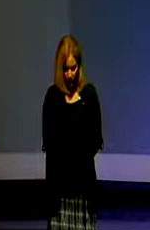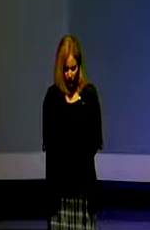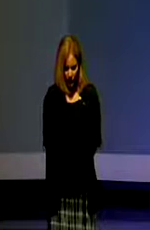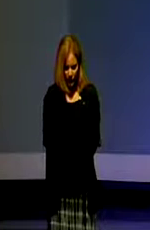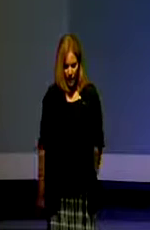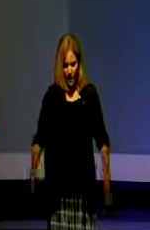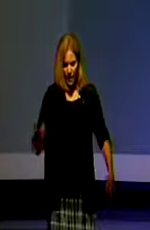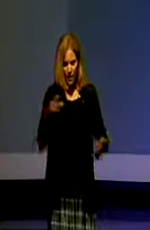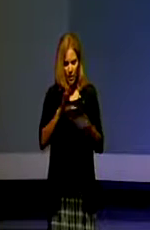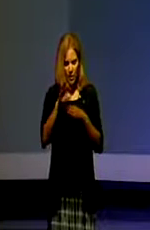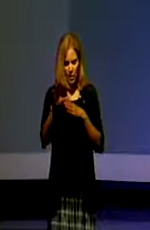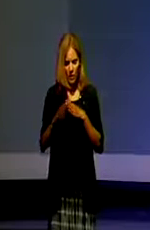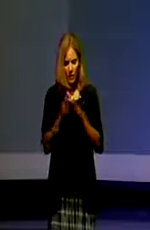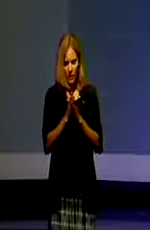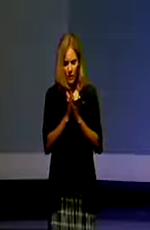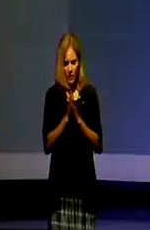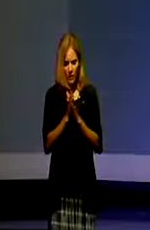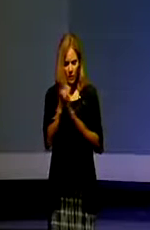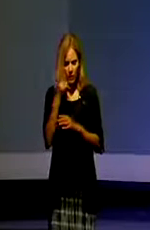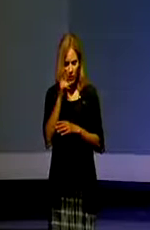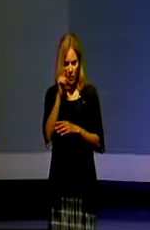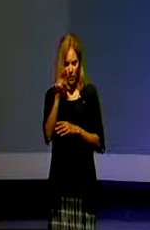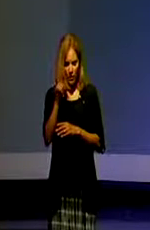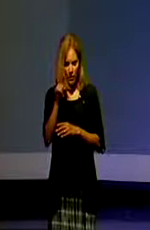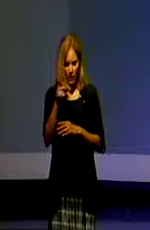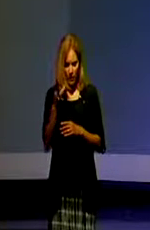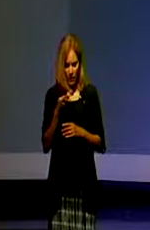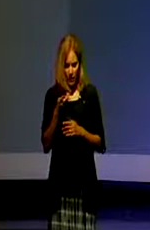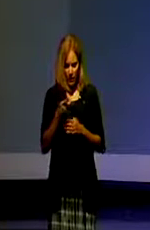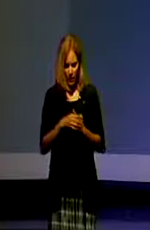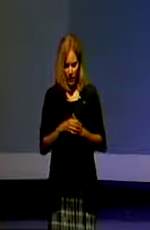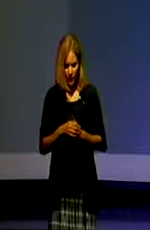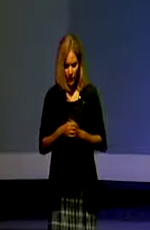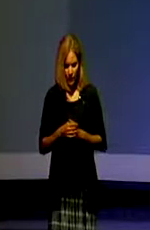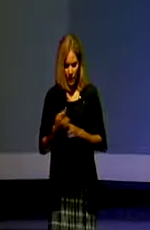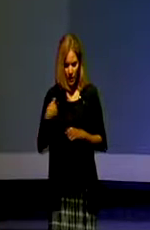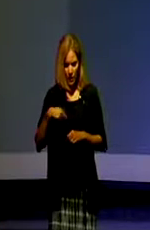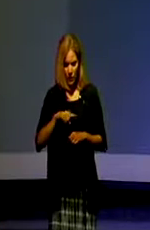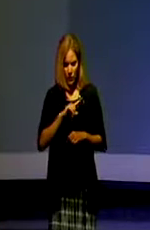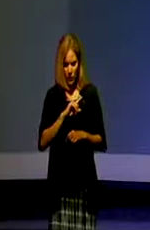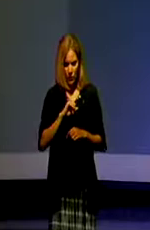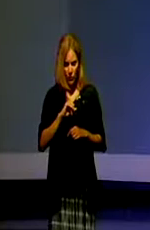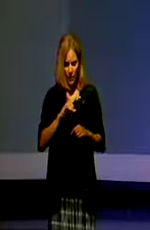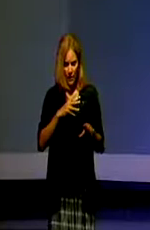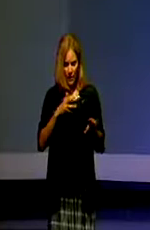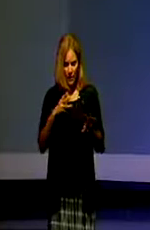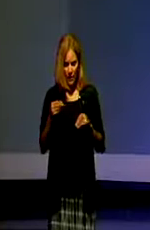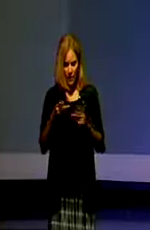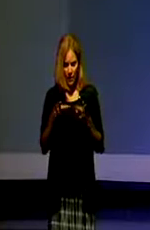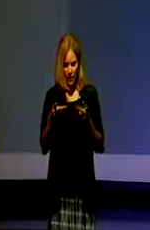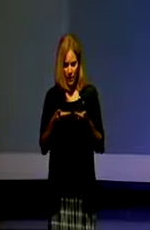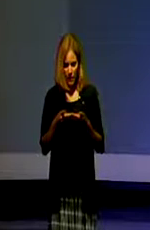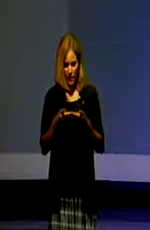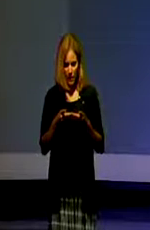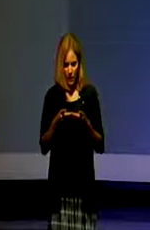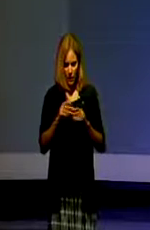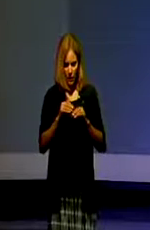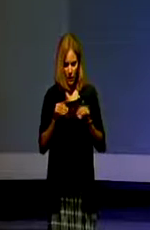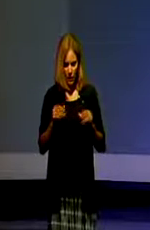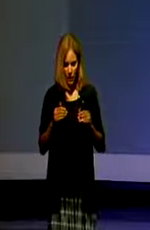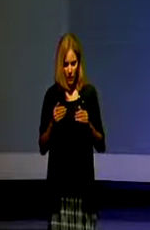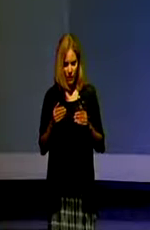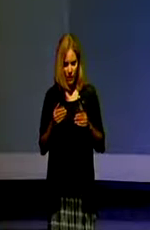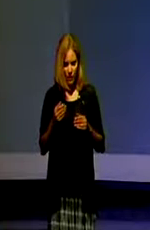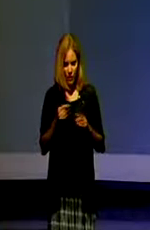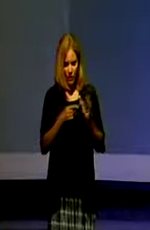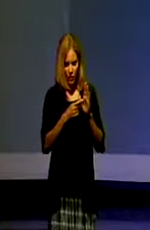Finally, as we close, let me pray for you, pray for me, pray for us as we leave this place as sowers of the seed, bearers of